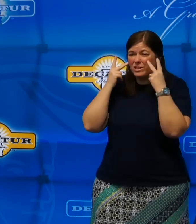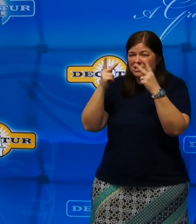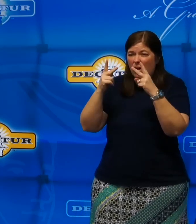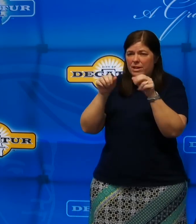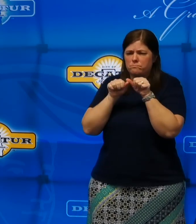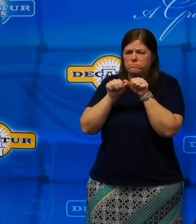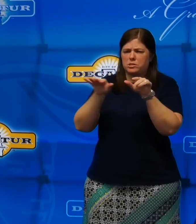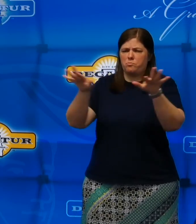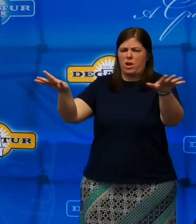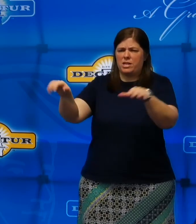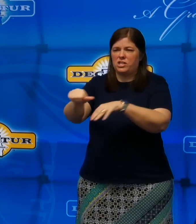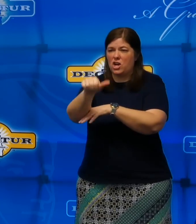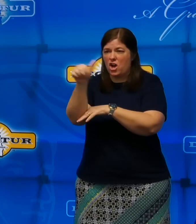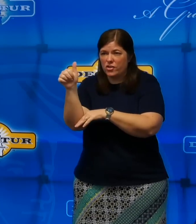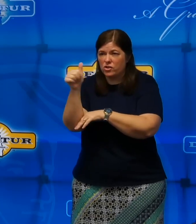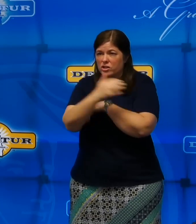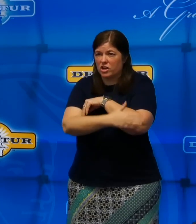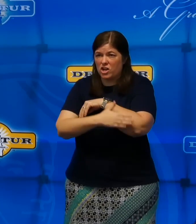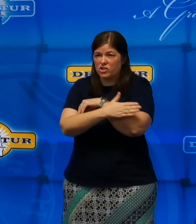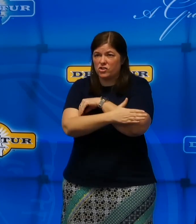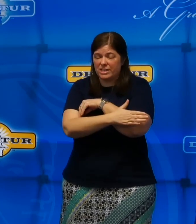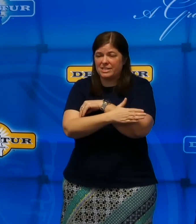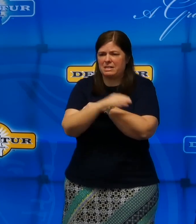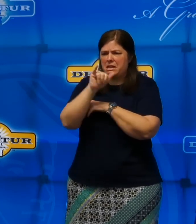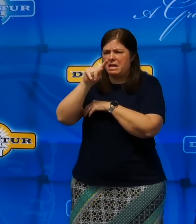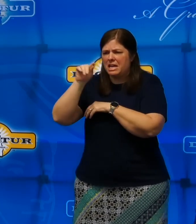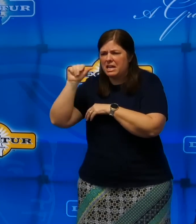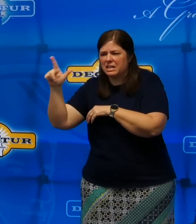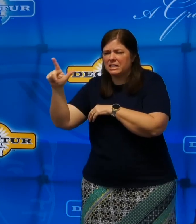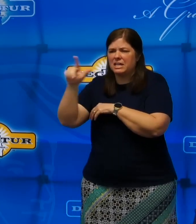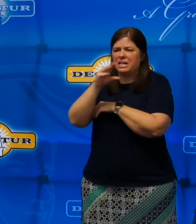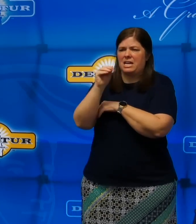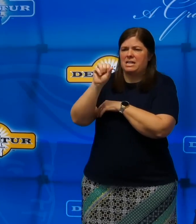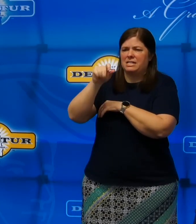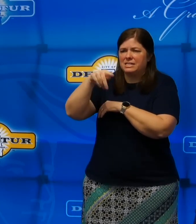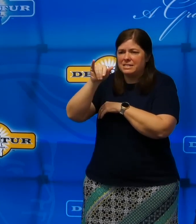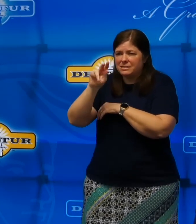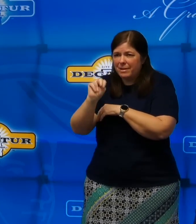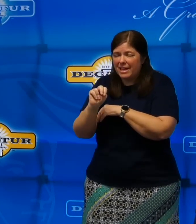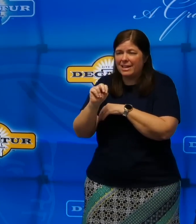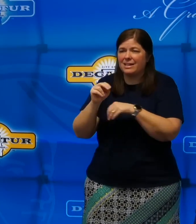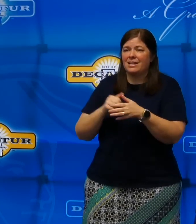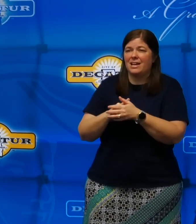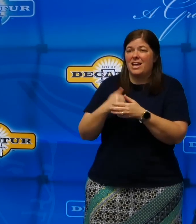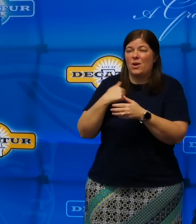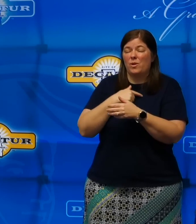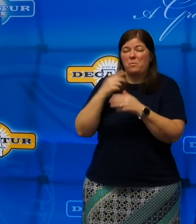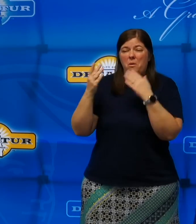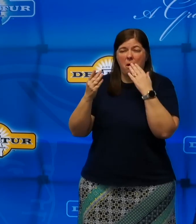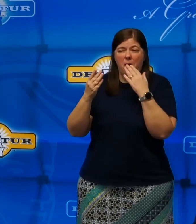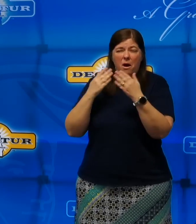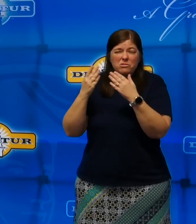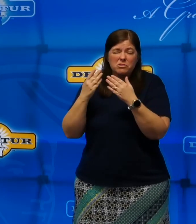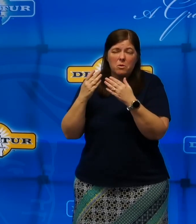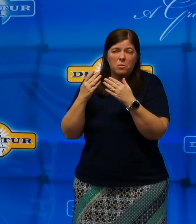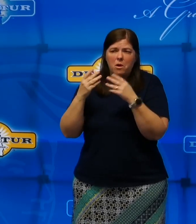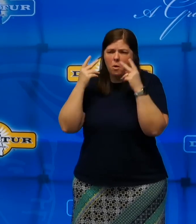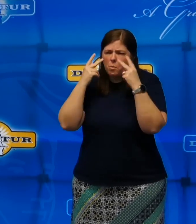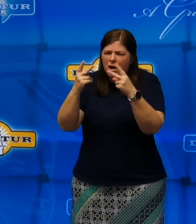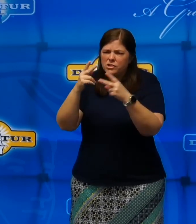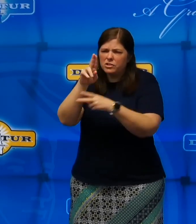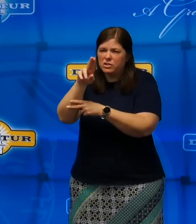visit, Italy and Spain and many of those countries. Meanwhile, we were also watching the United States, and most